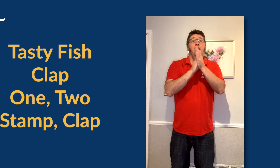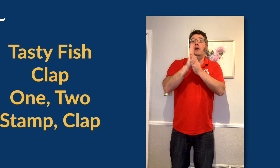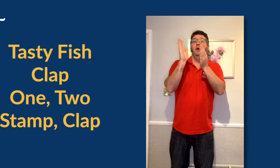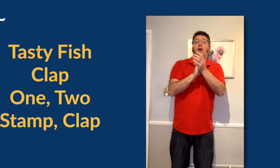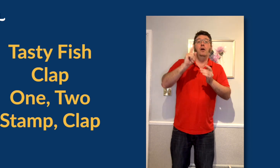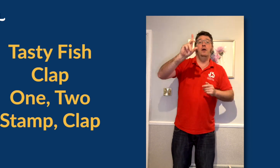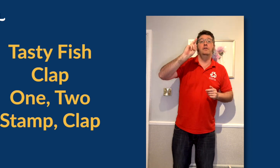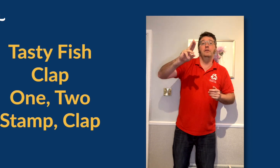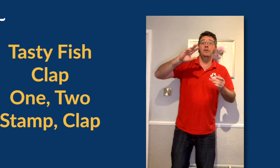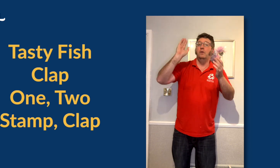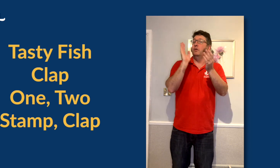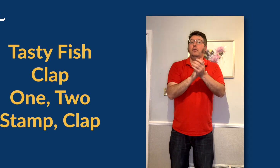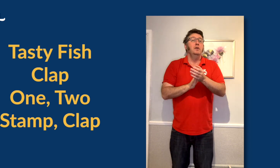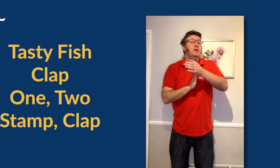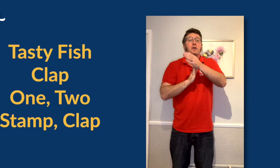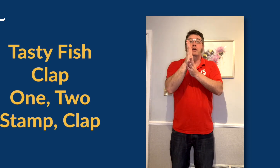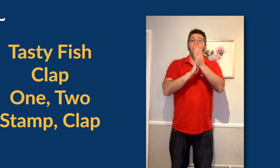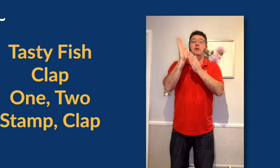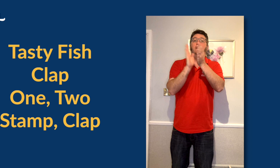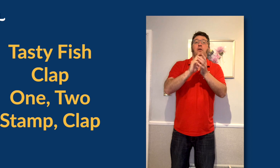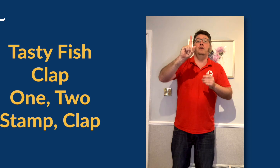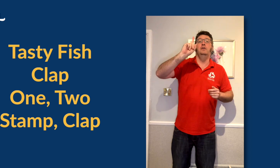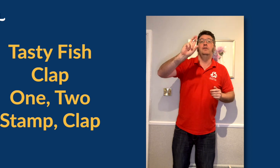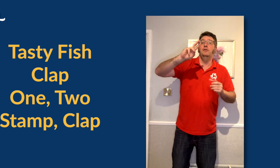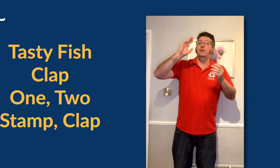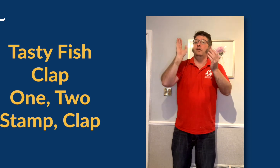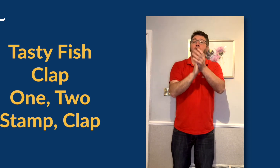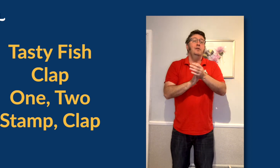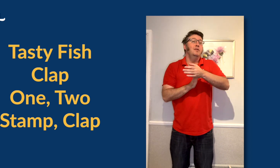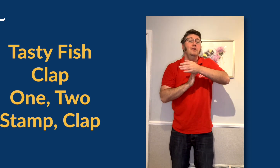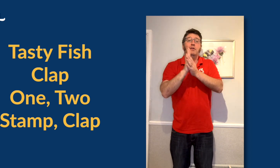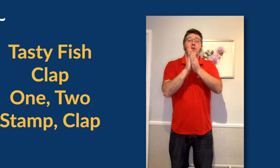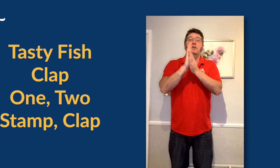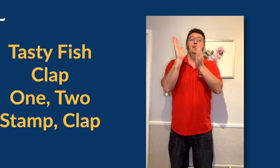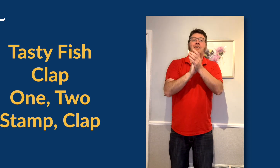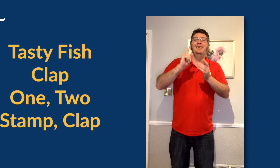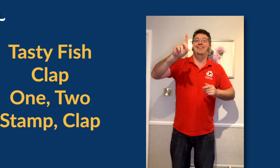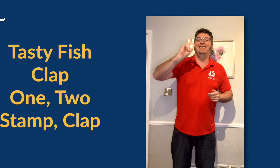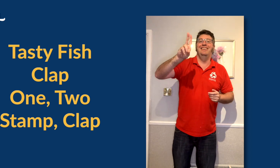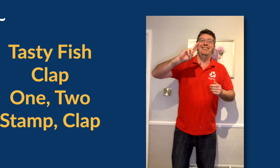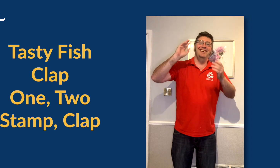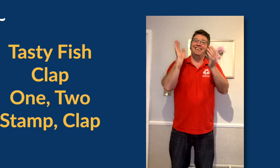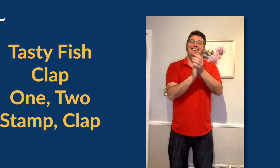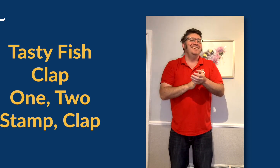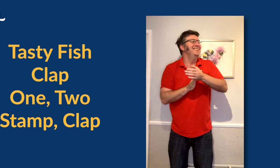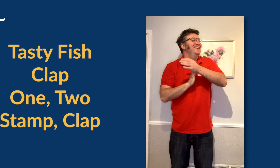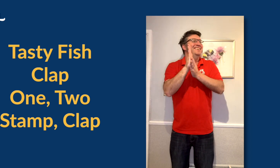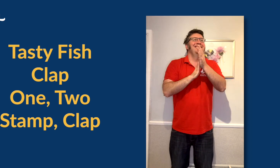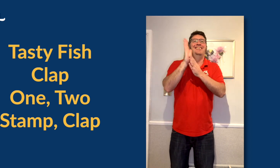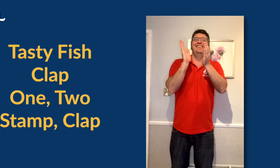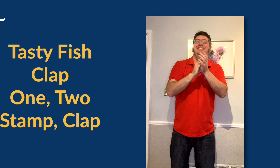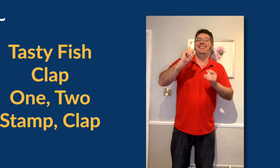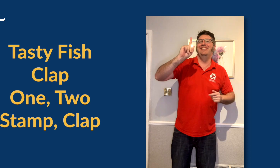To show for it now. And I know it ain't pretty when the fire burns out. Calling